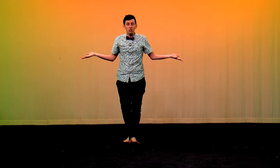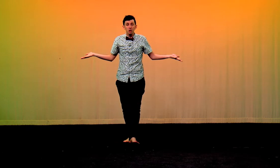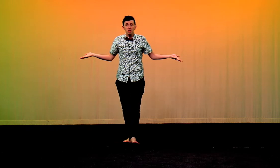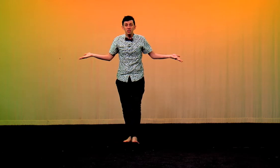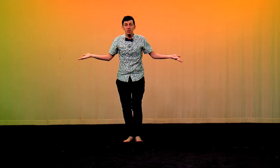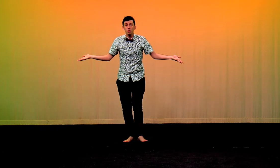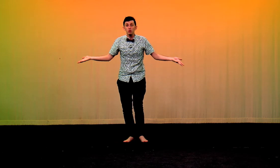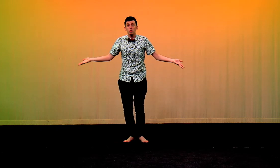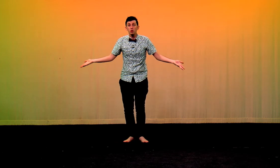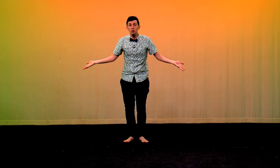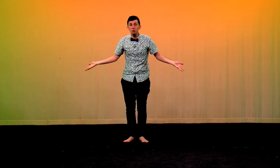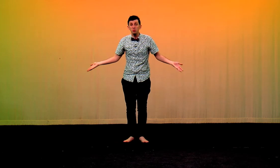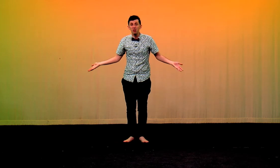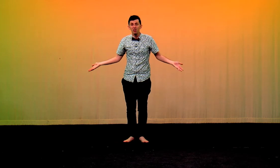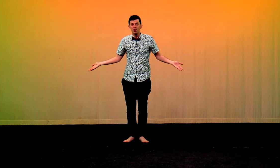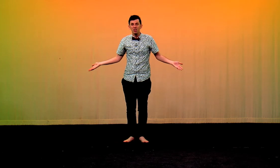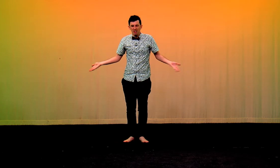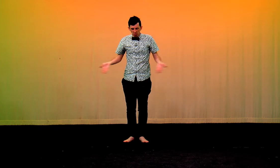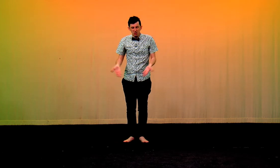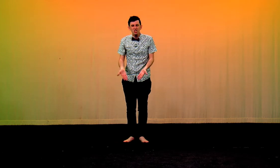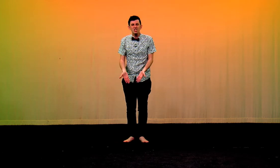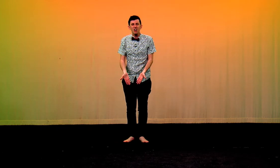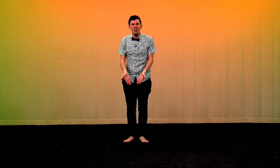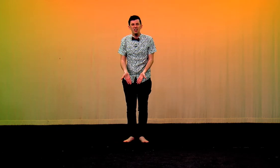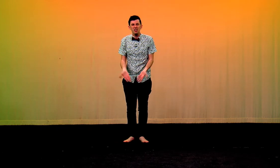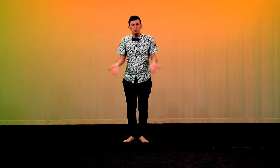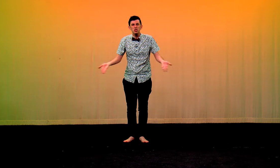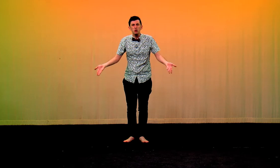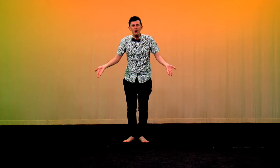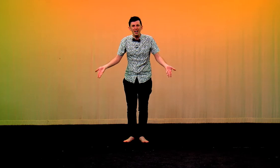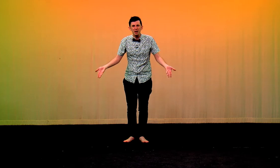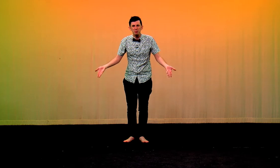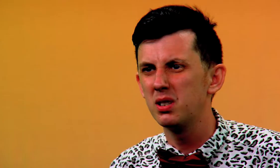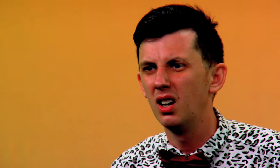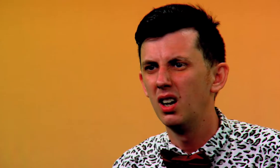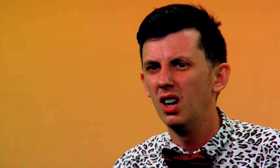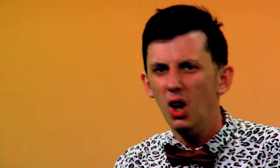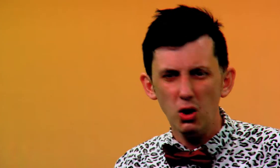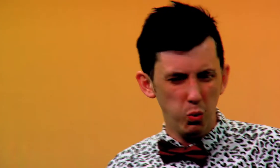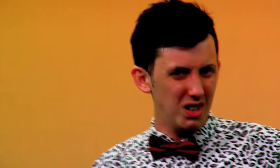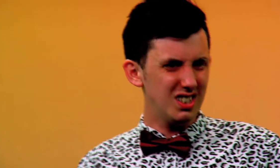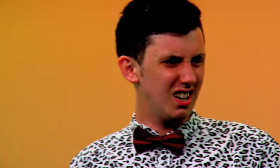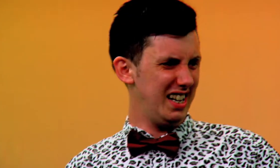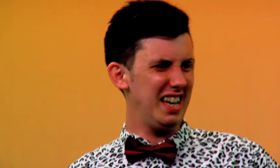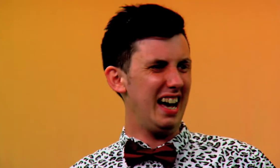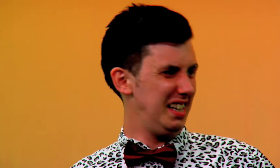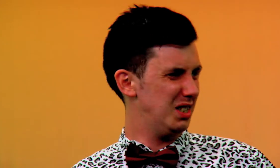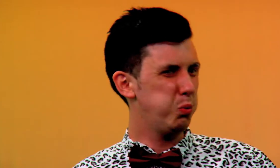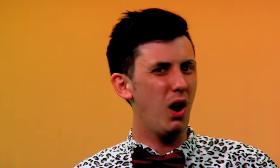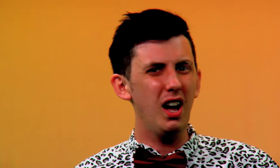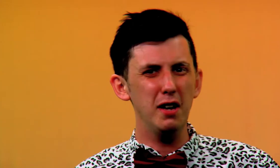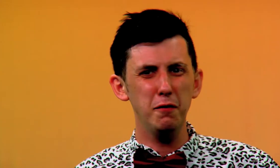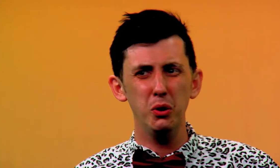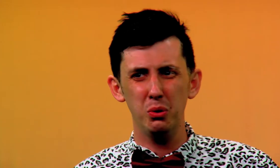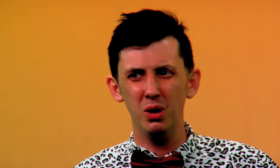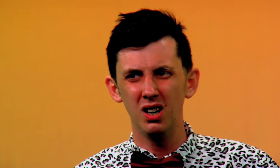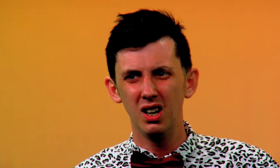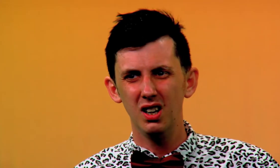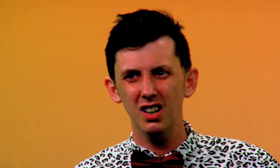Crocodile didn't know what to do. He was stuck. He was trapped. On one side, he had his wife, who he